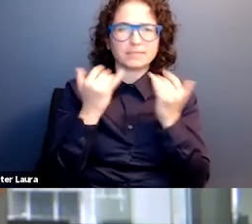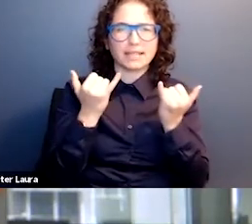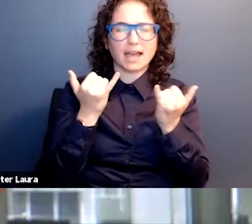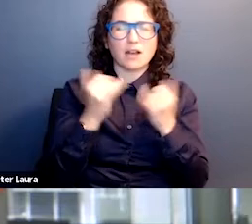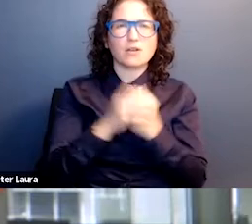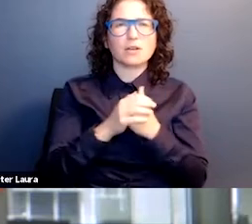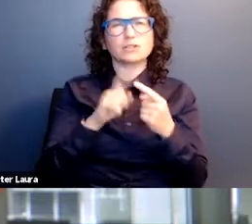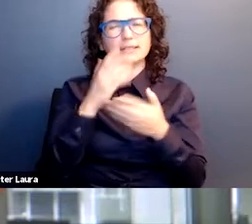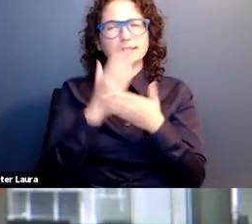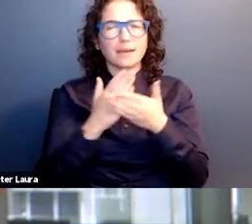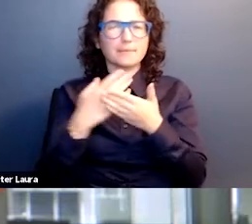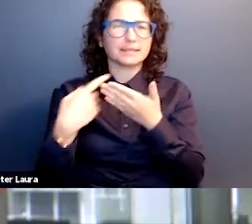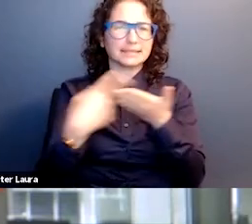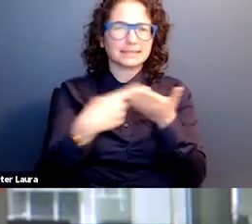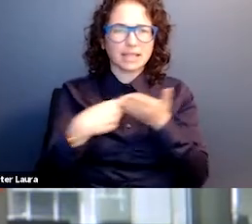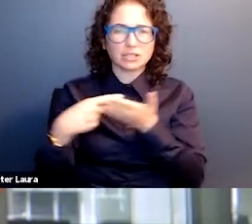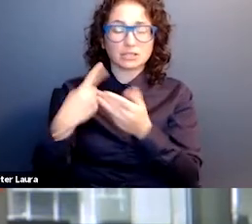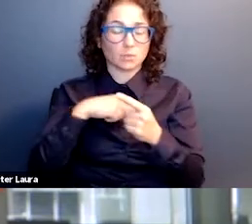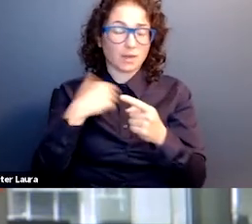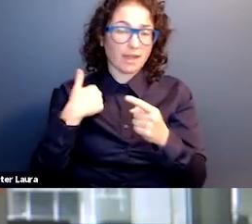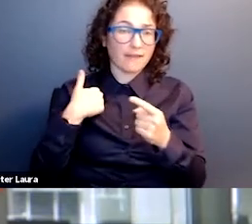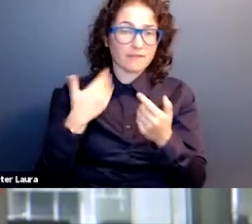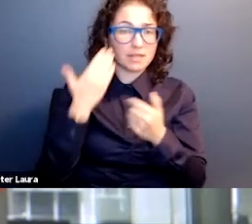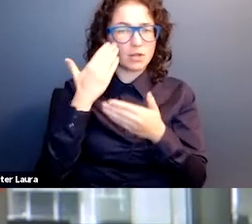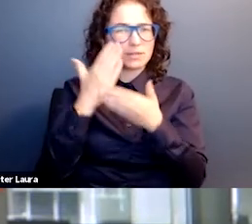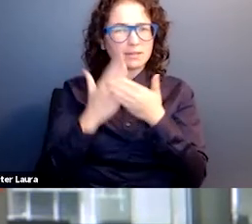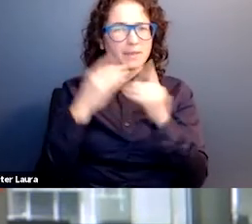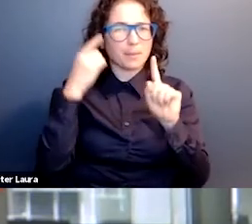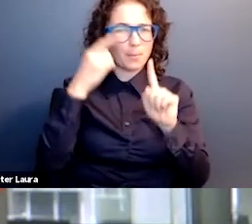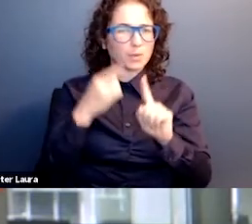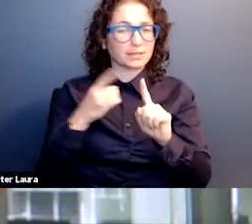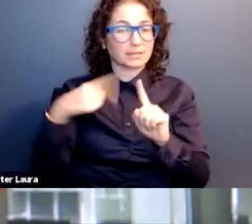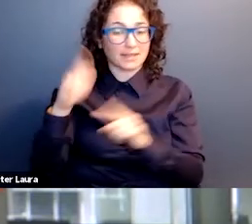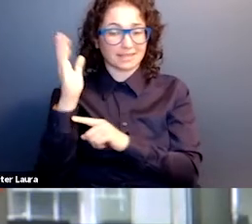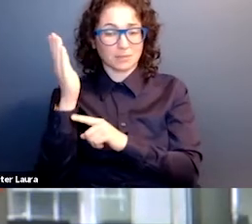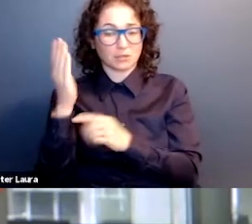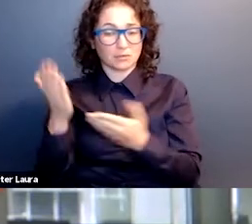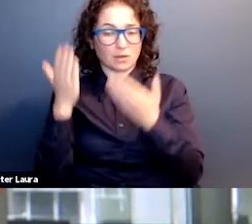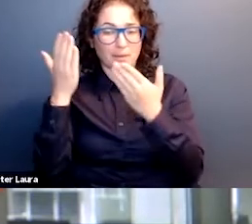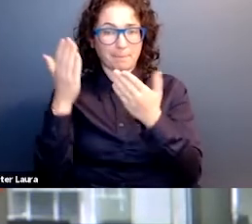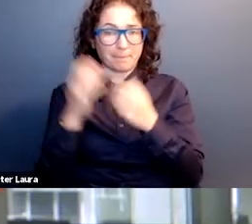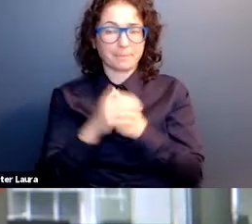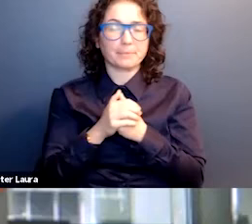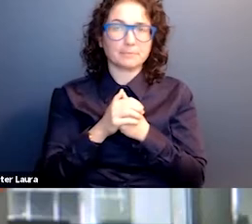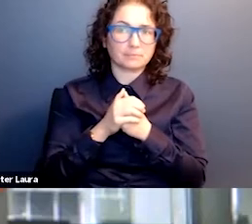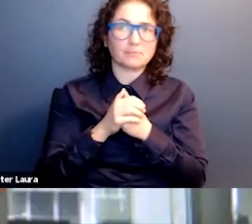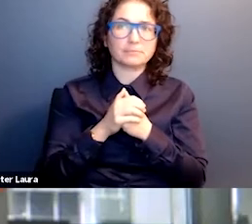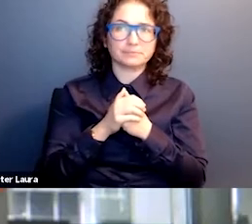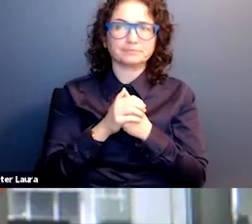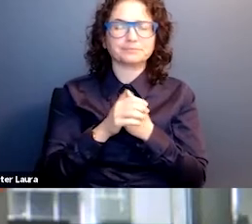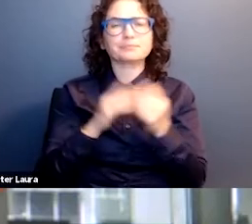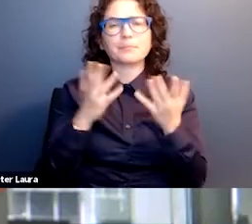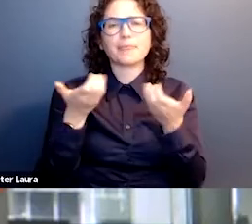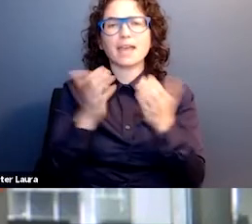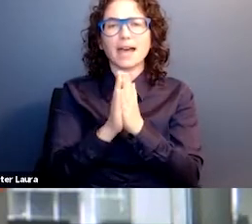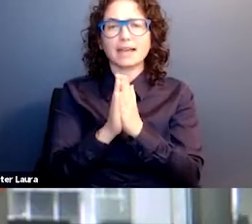into some of the discussions that we were having and some of the points that our speakers have brought up. So I'd like to ask